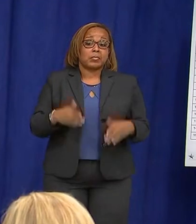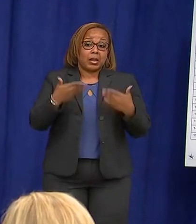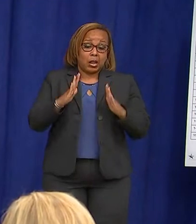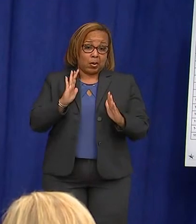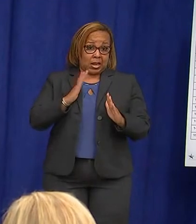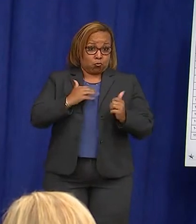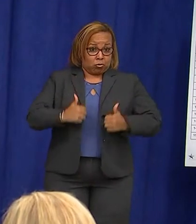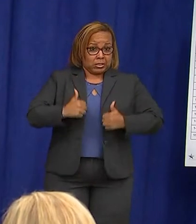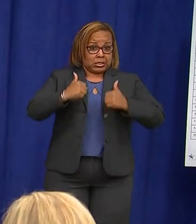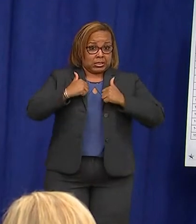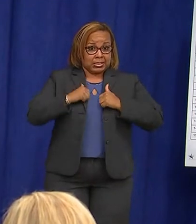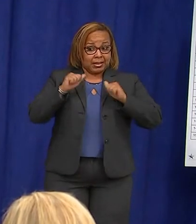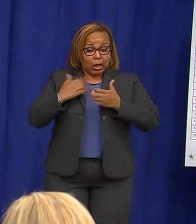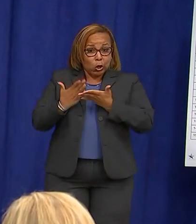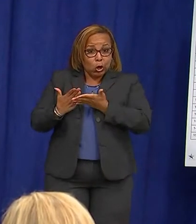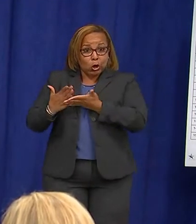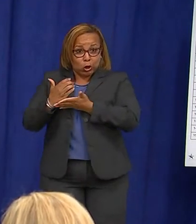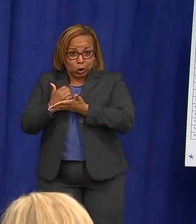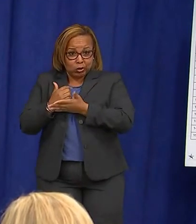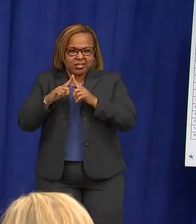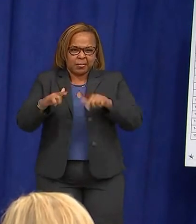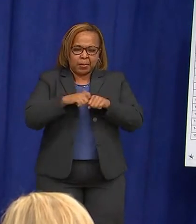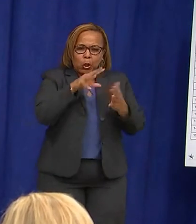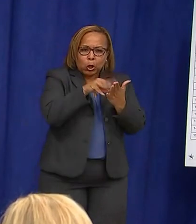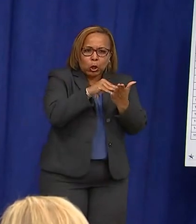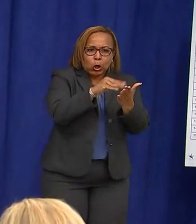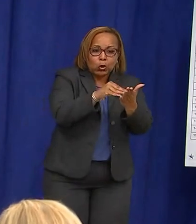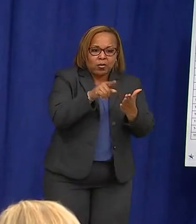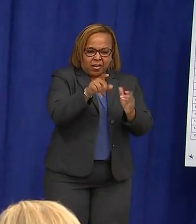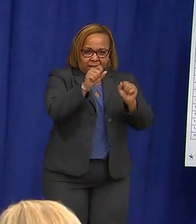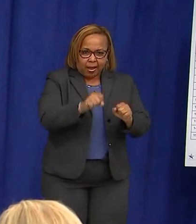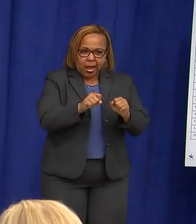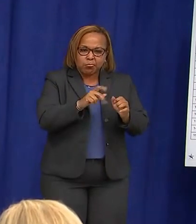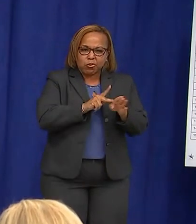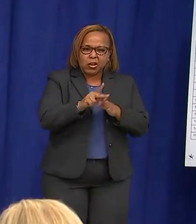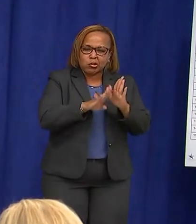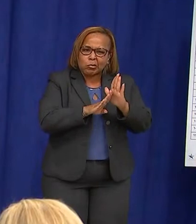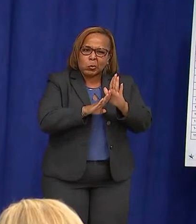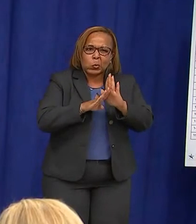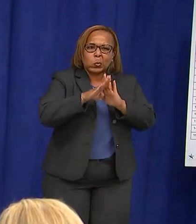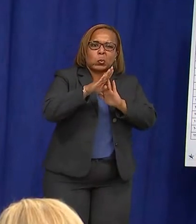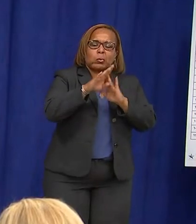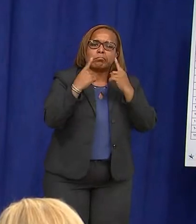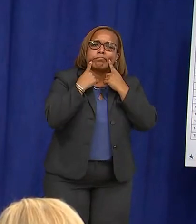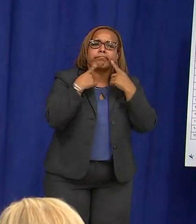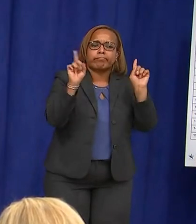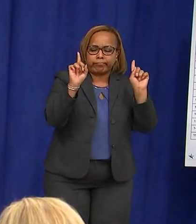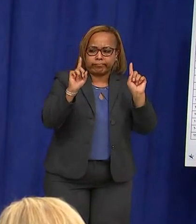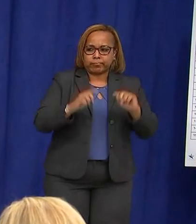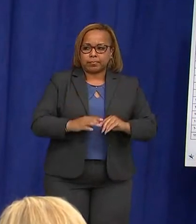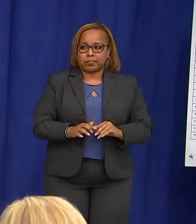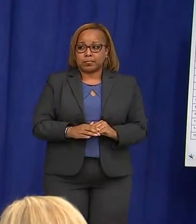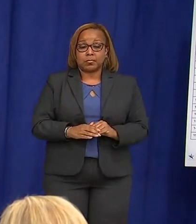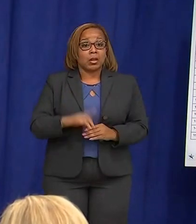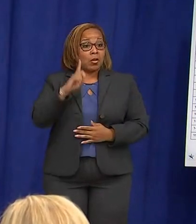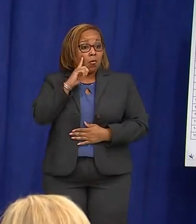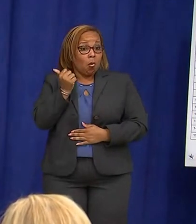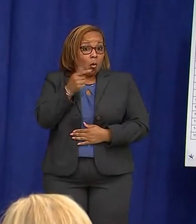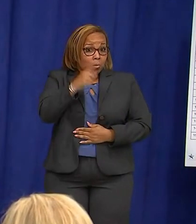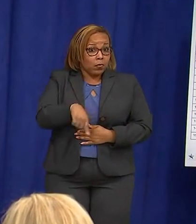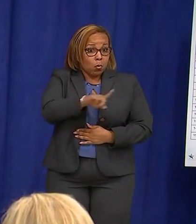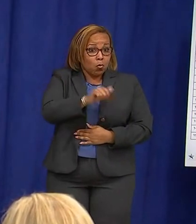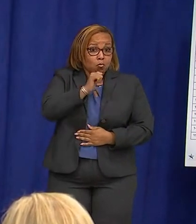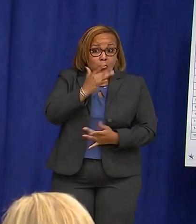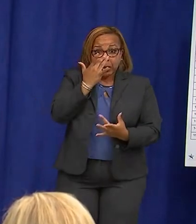our residents a chance to earn and learn so that they can grow professionally and reach their highest potential. For all of those who